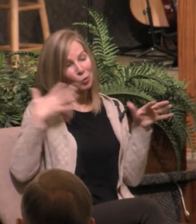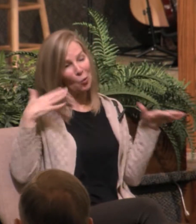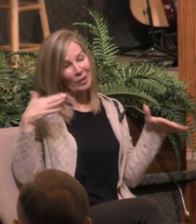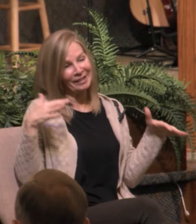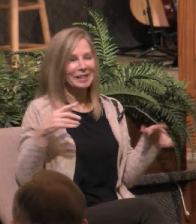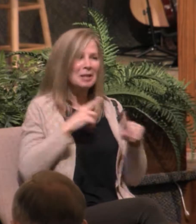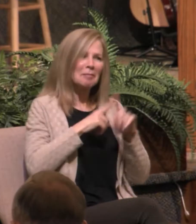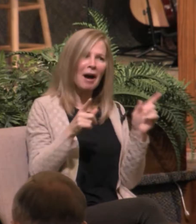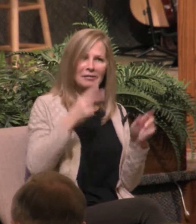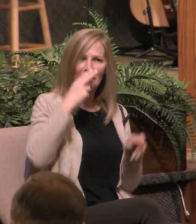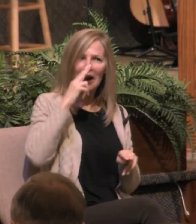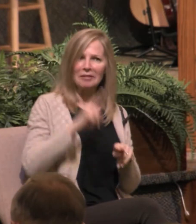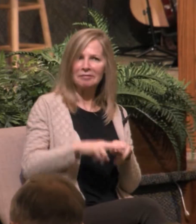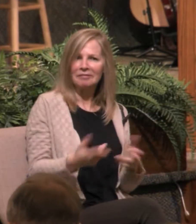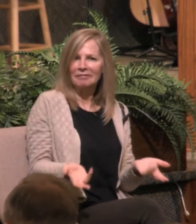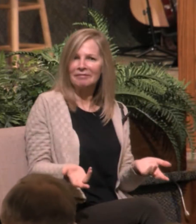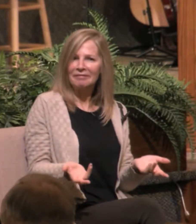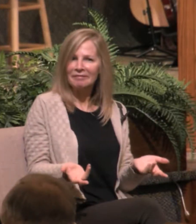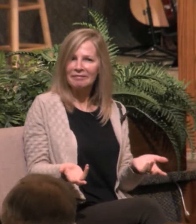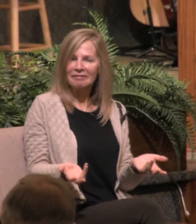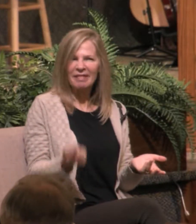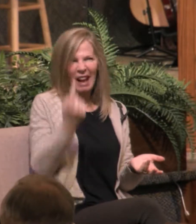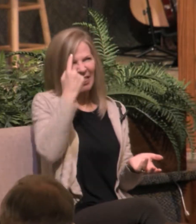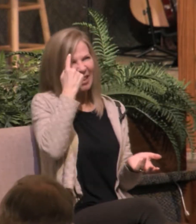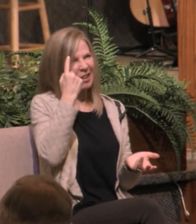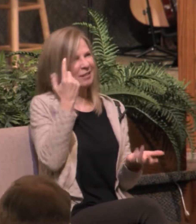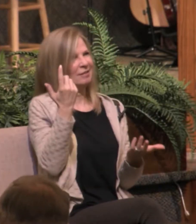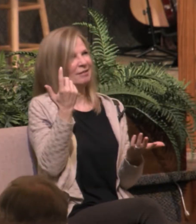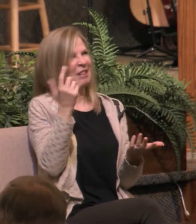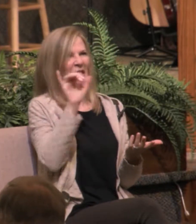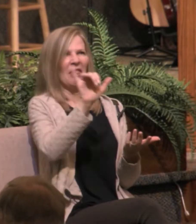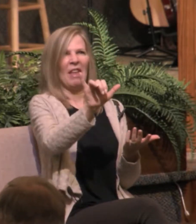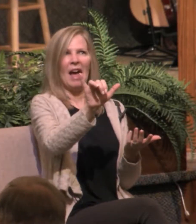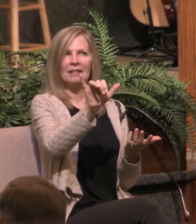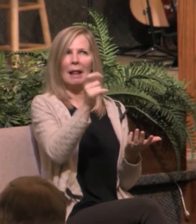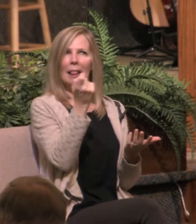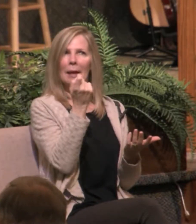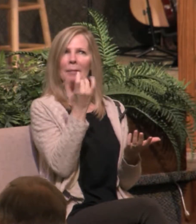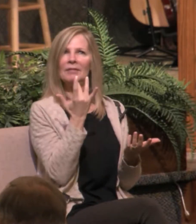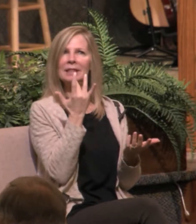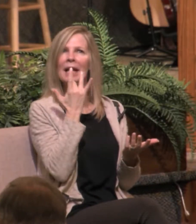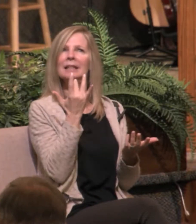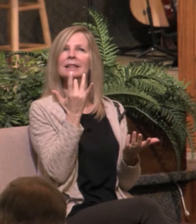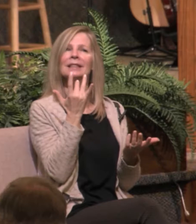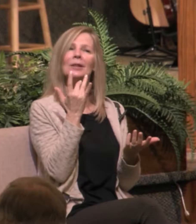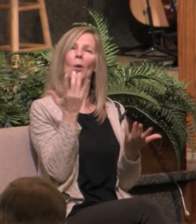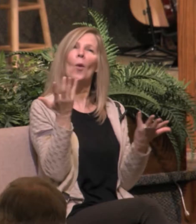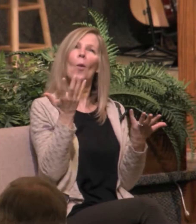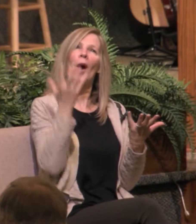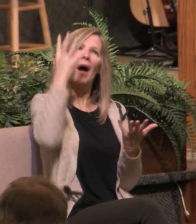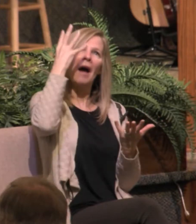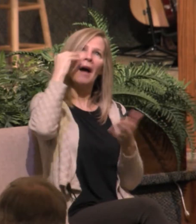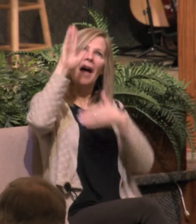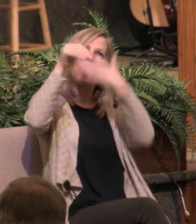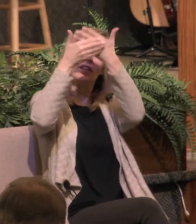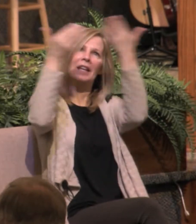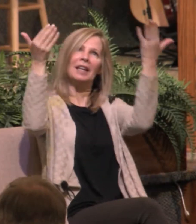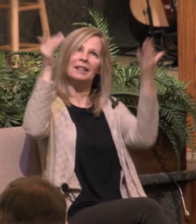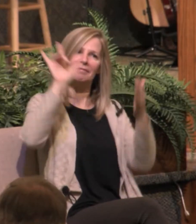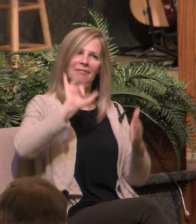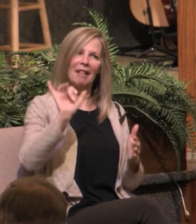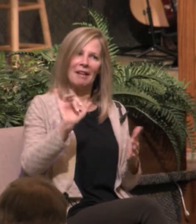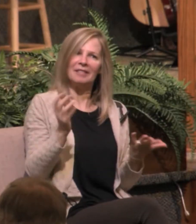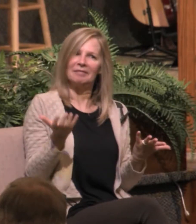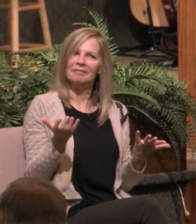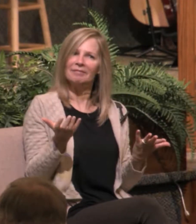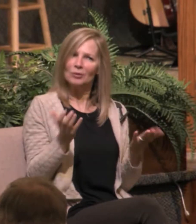lot of fun. I think it's a foretaste of what heaven might be like, and I cannot wait one day to be singing with you all